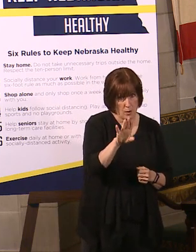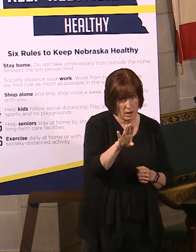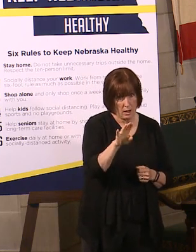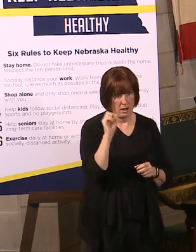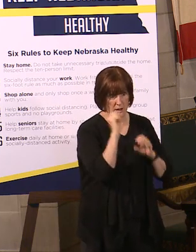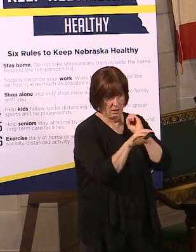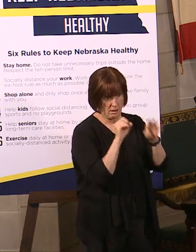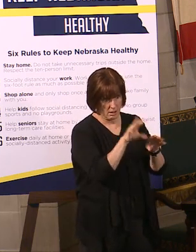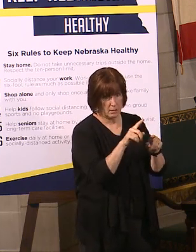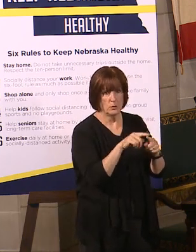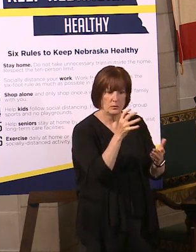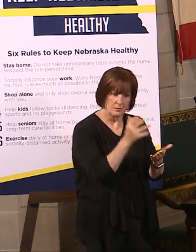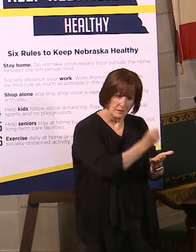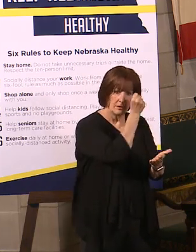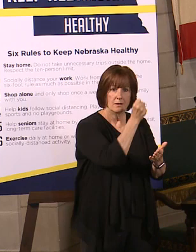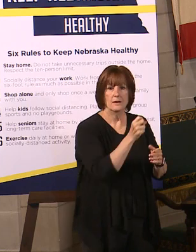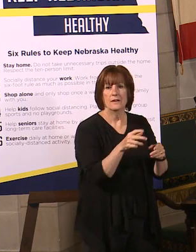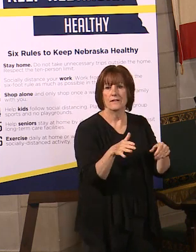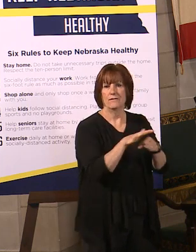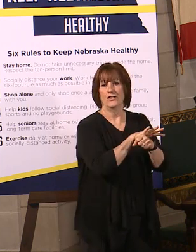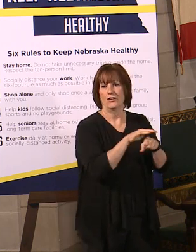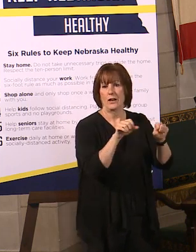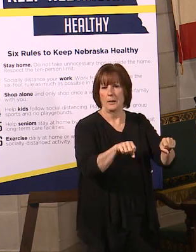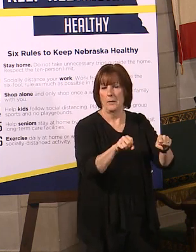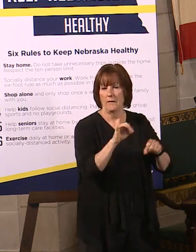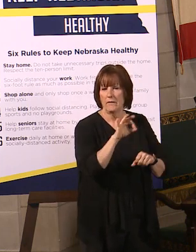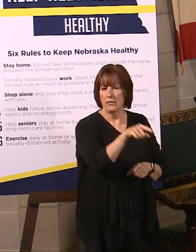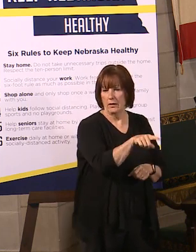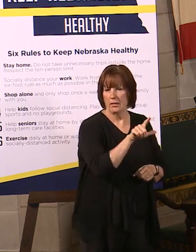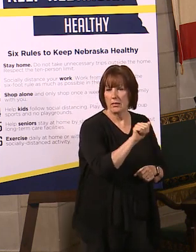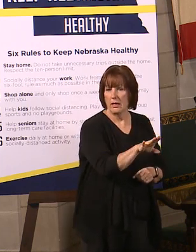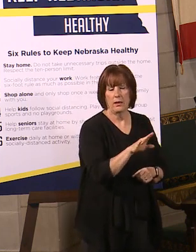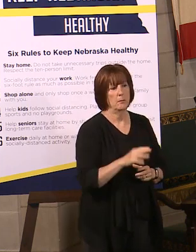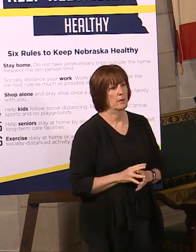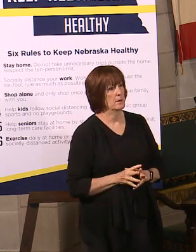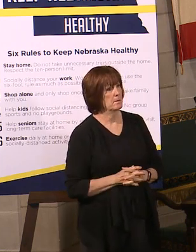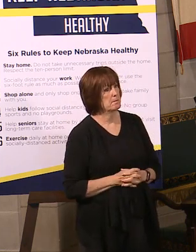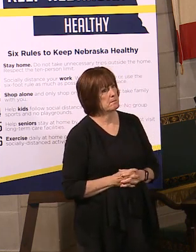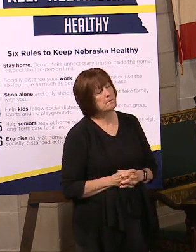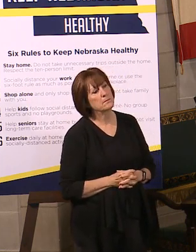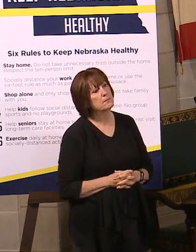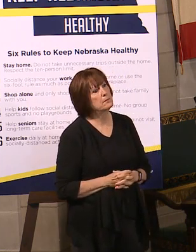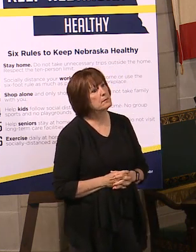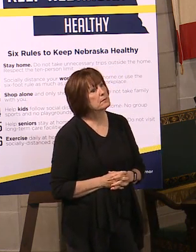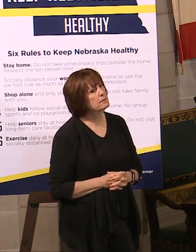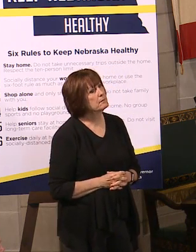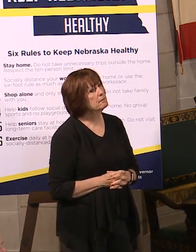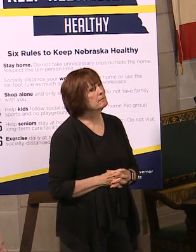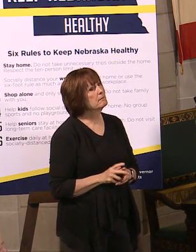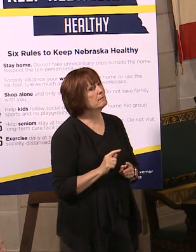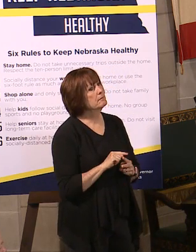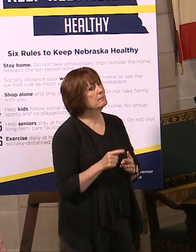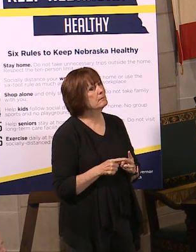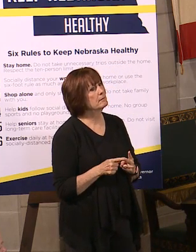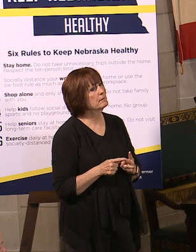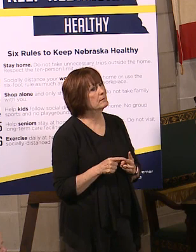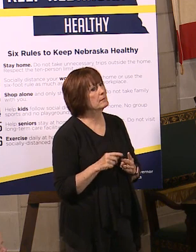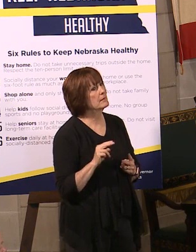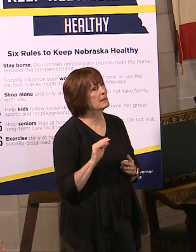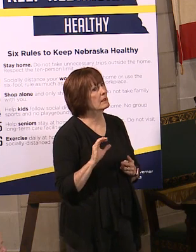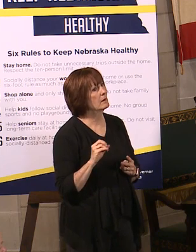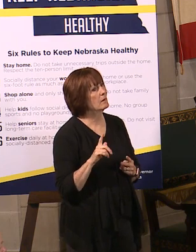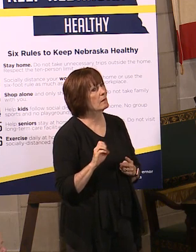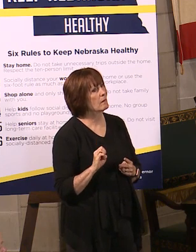the lab to be able to get there. So there probably won't be a need for that. So I'm going to, Nicole